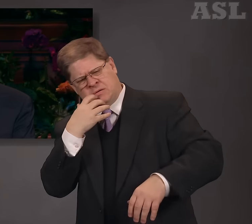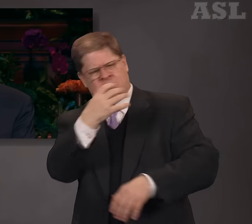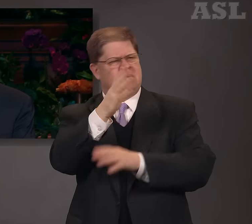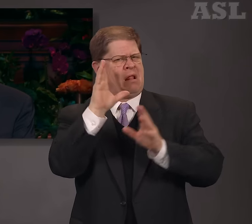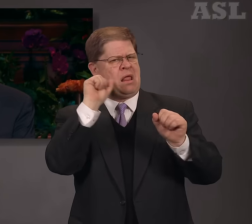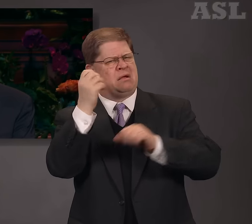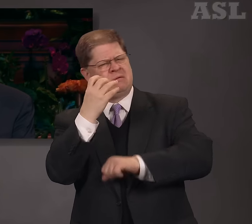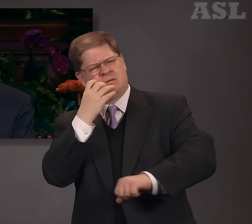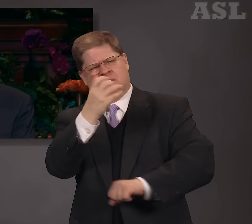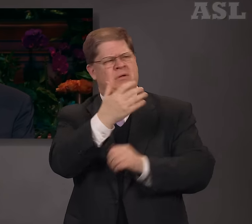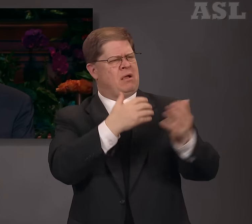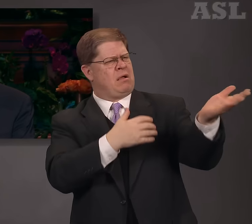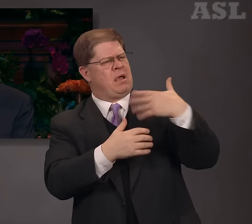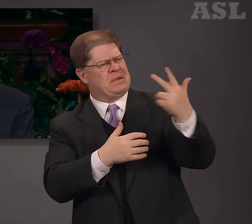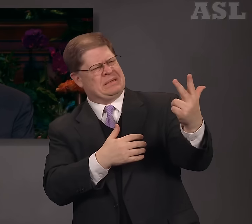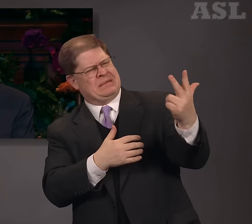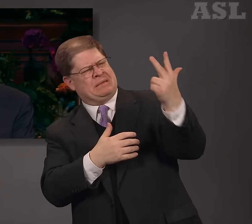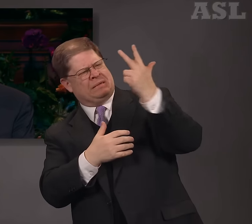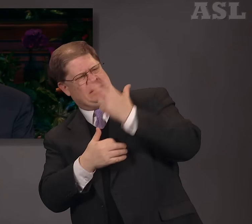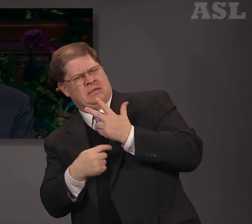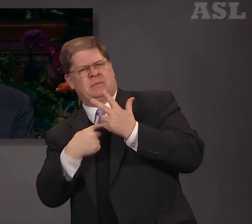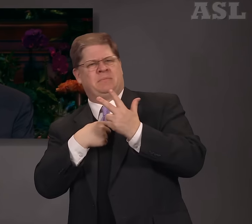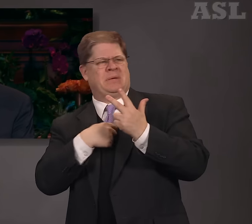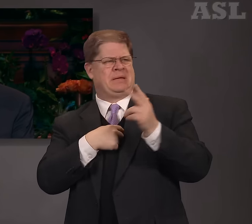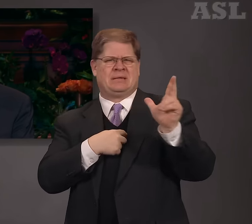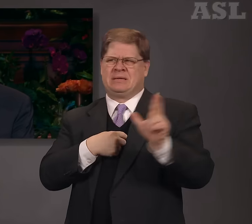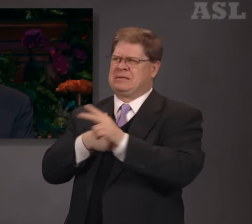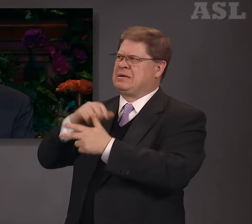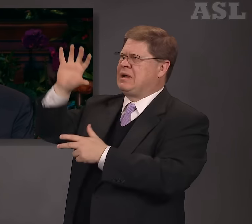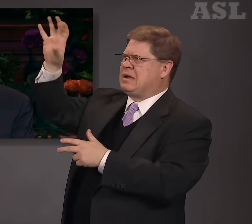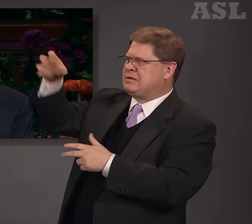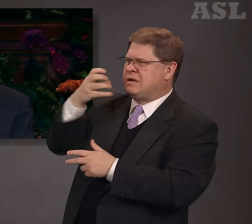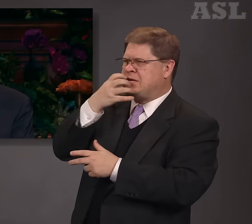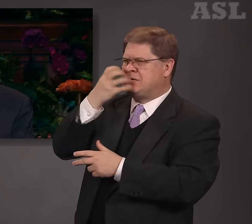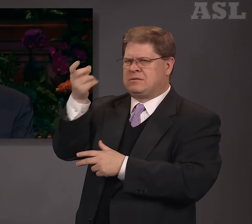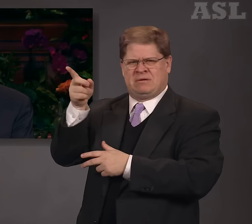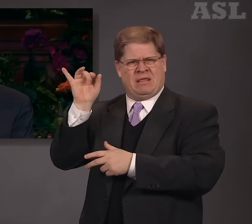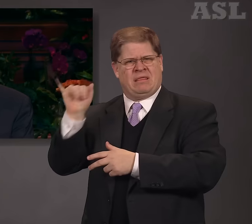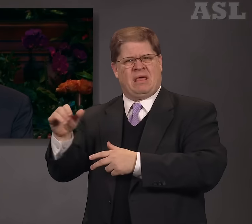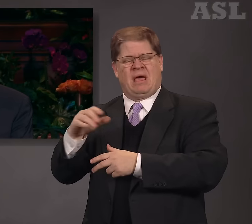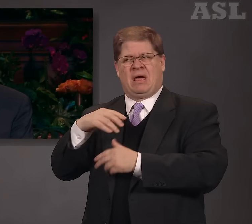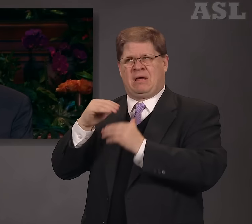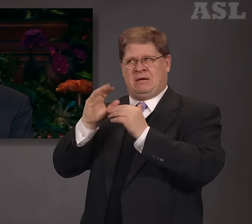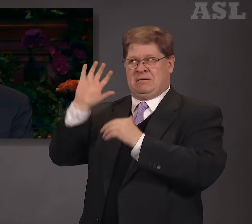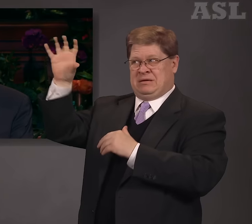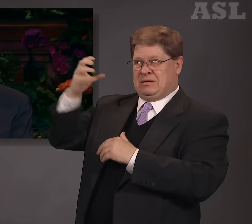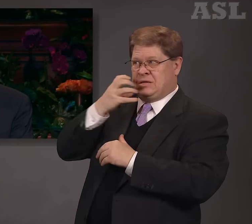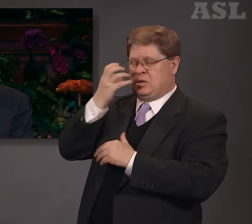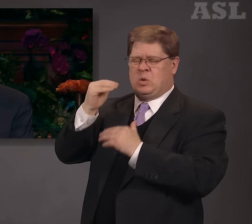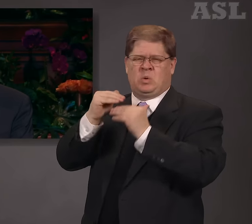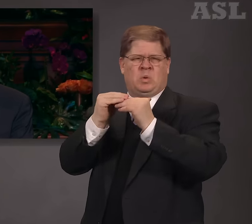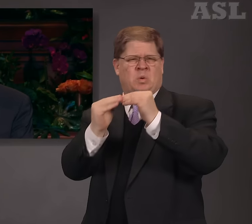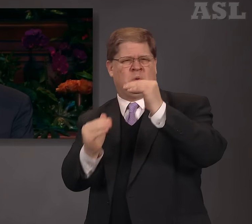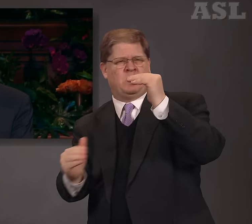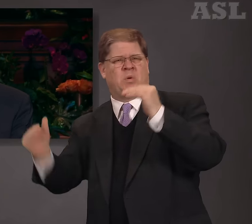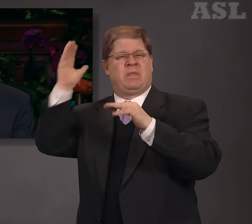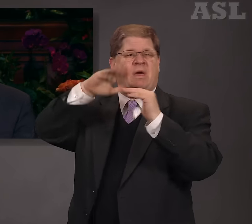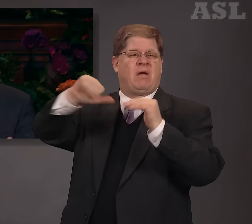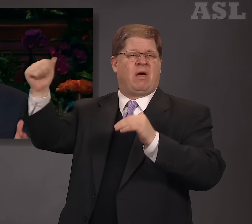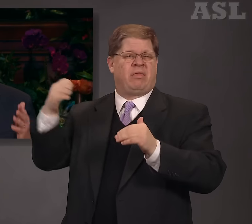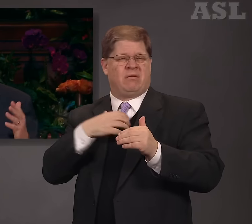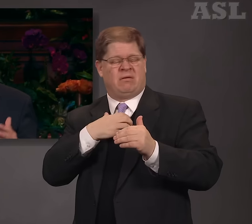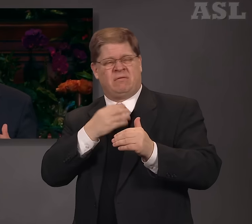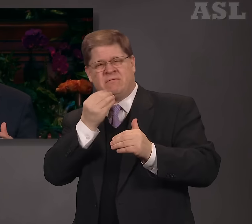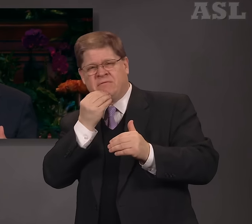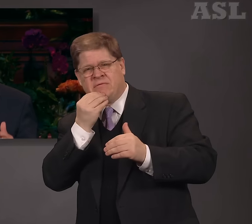voice that they should come unto me and partake of the fruit which was desirable above all other fruit. And